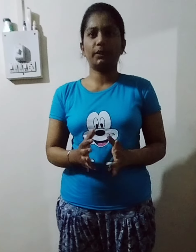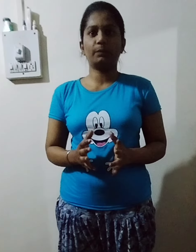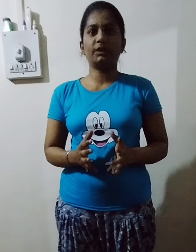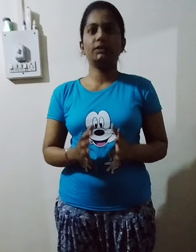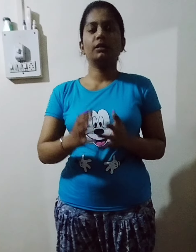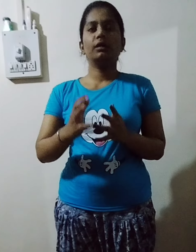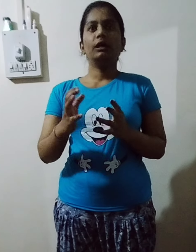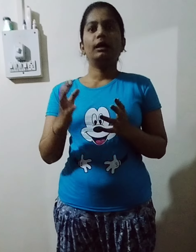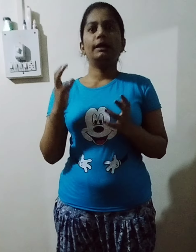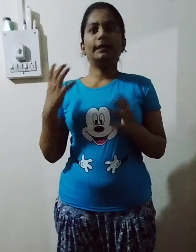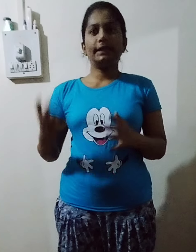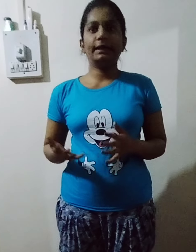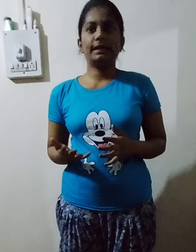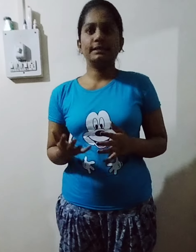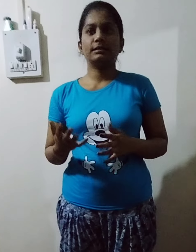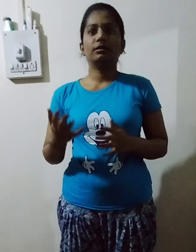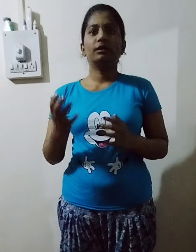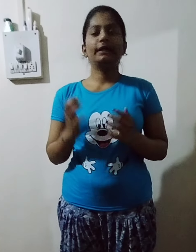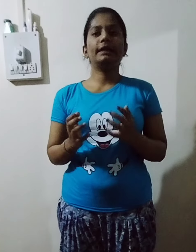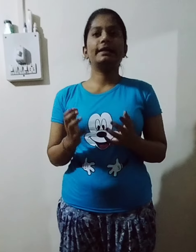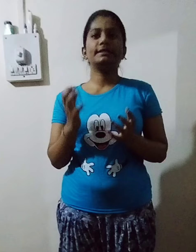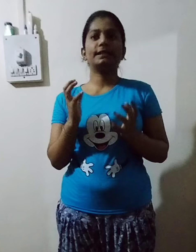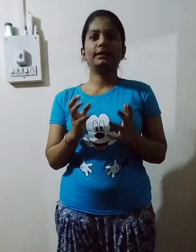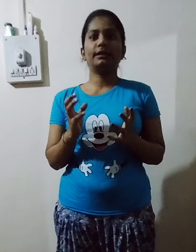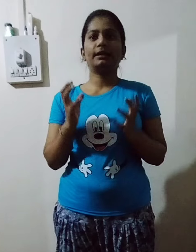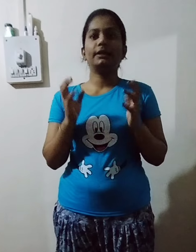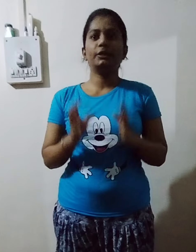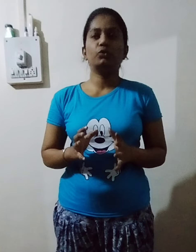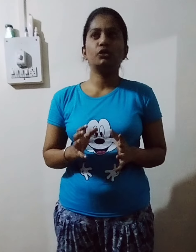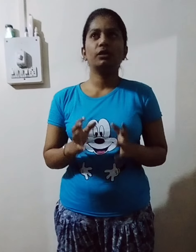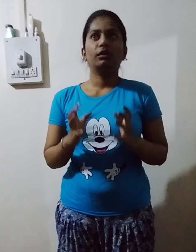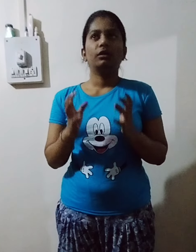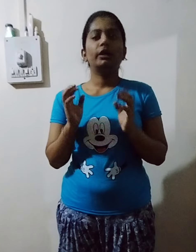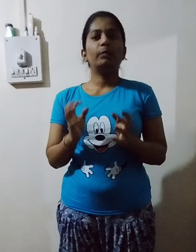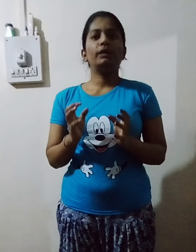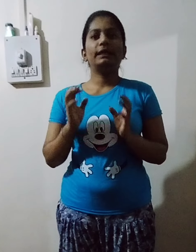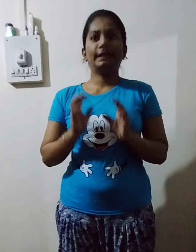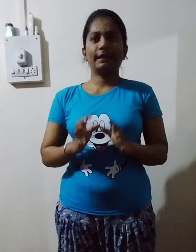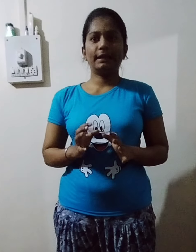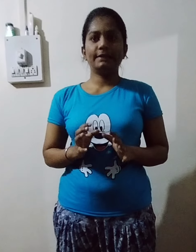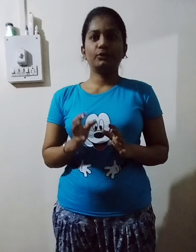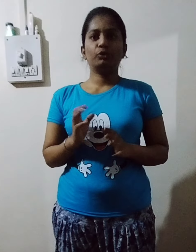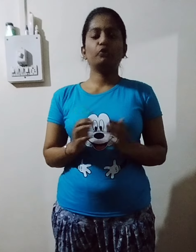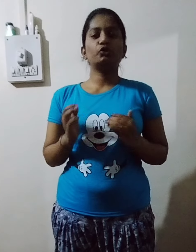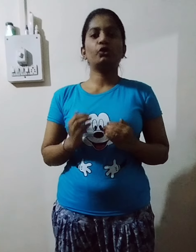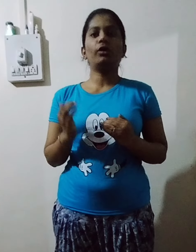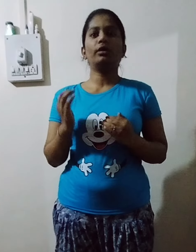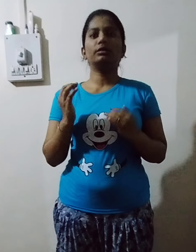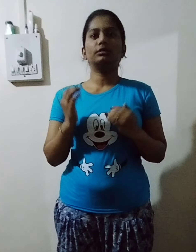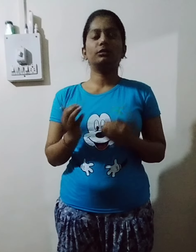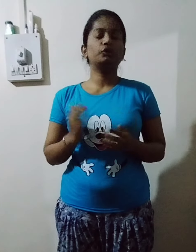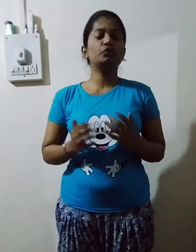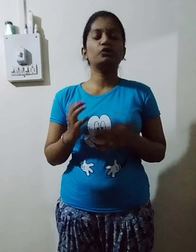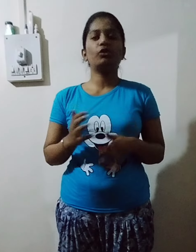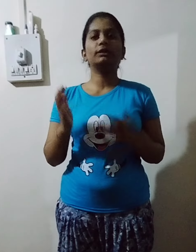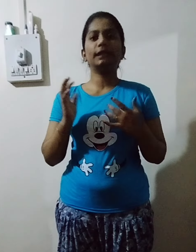purpose. In a linked list internally use doubly linked list to store the